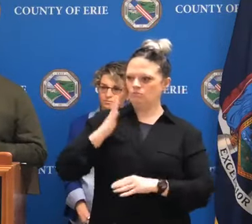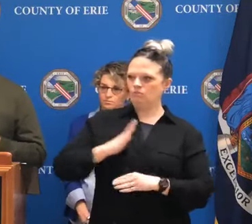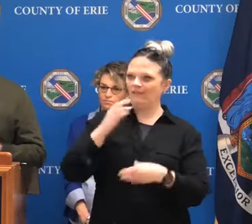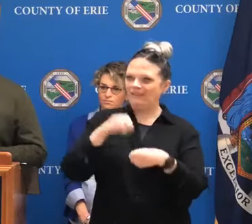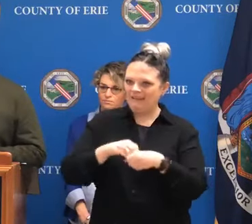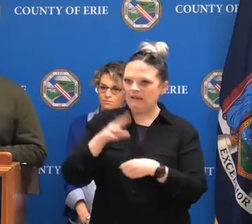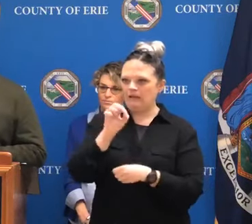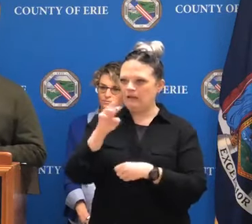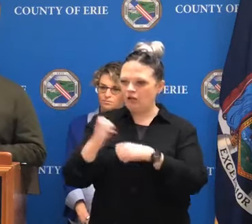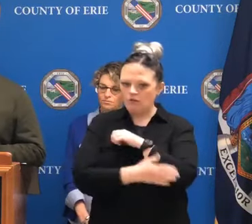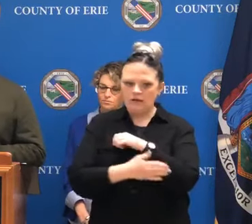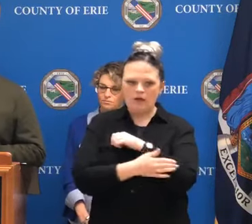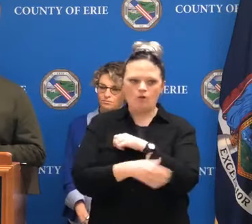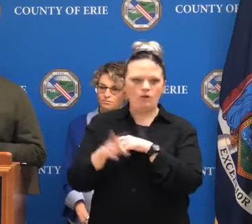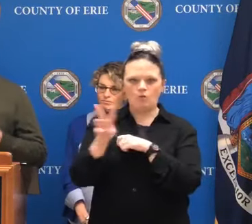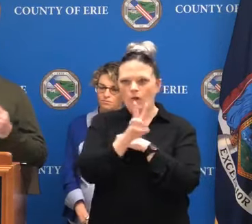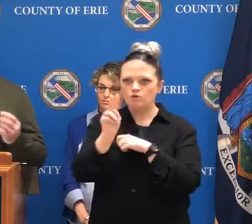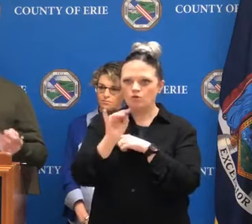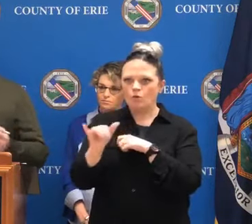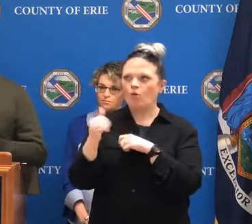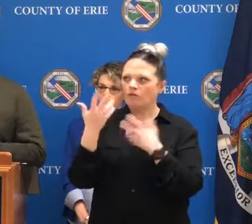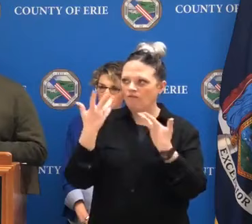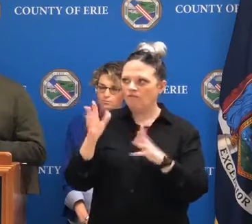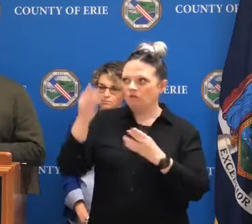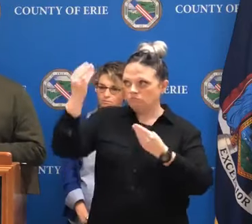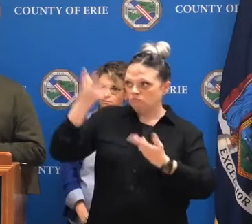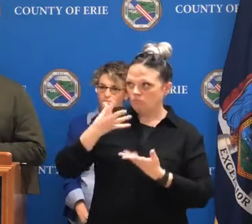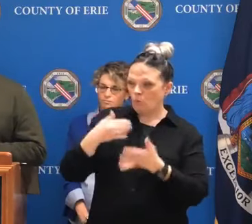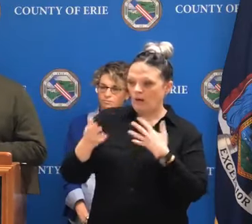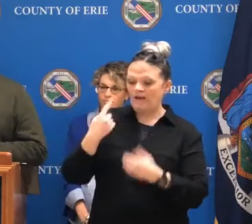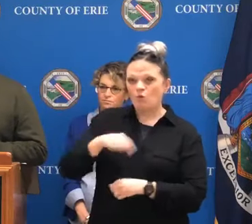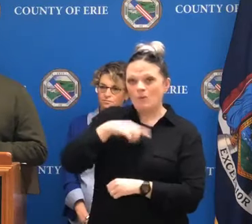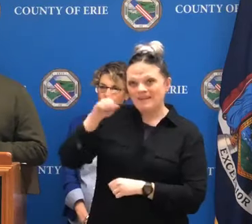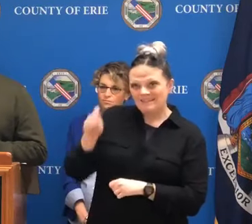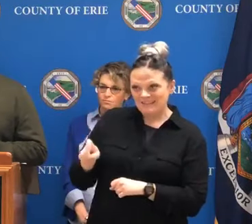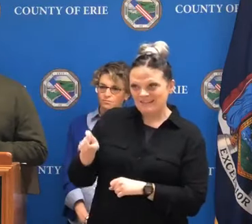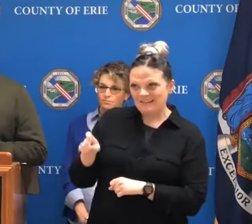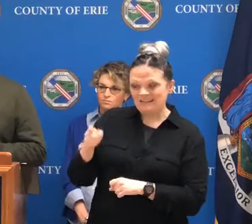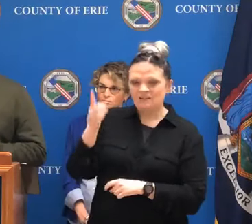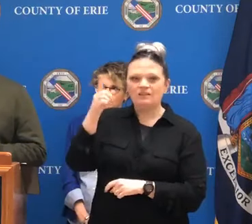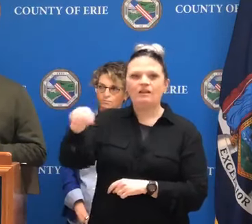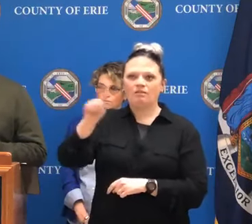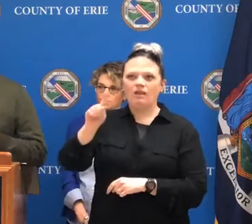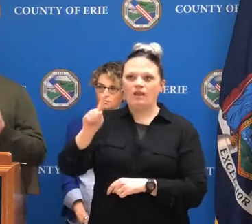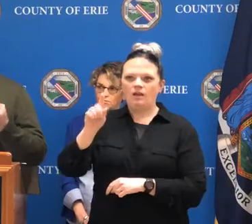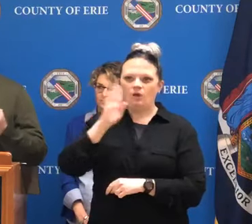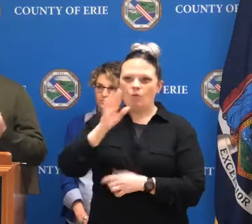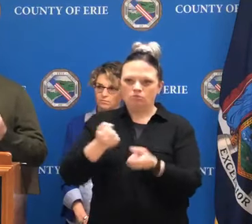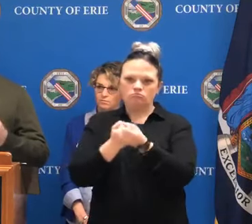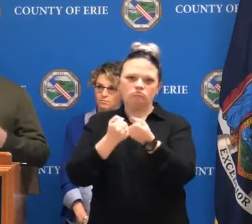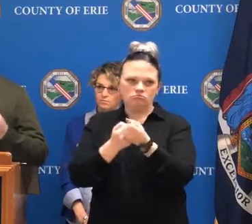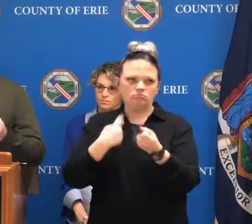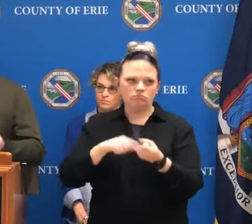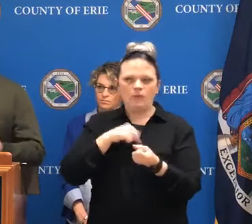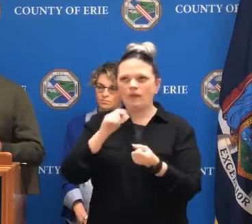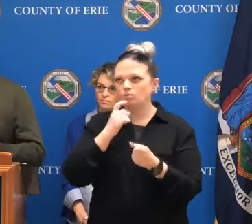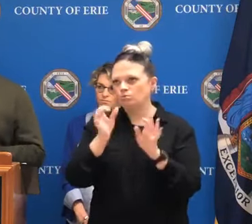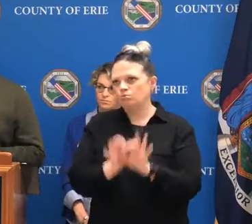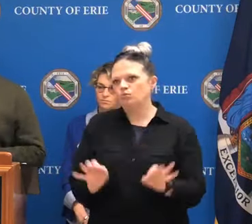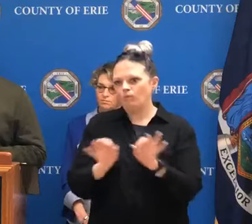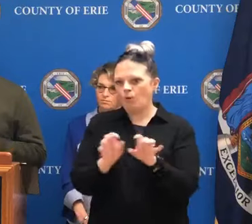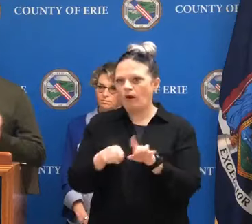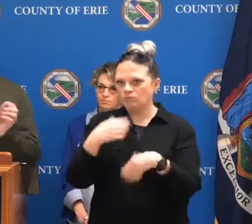County, in Western New York, that have reassured us that whatever it is we need, they are there for us. And that's going to be critical as we move